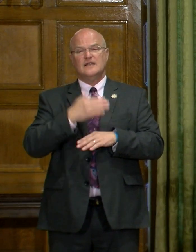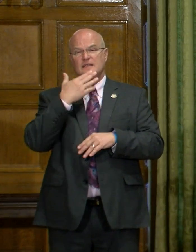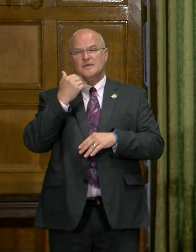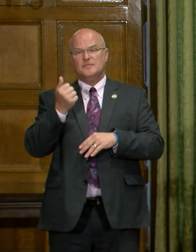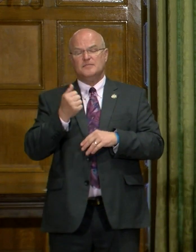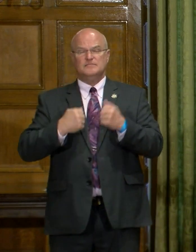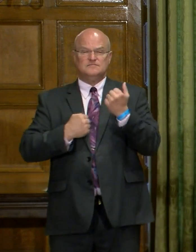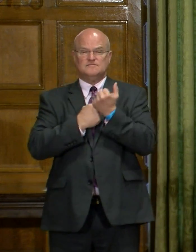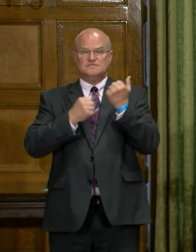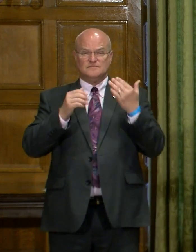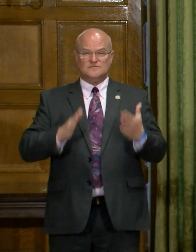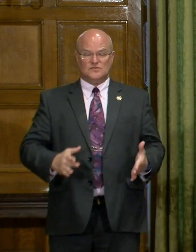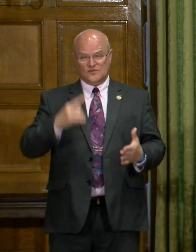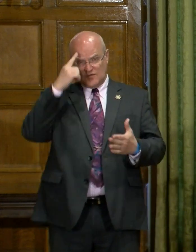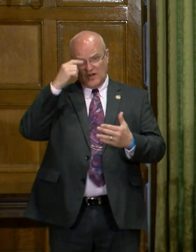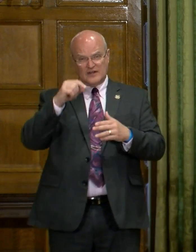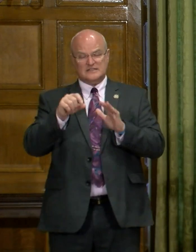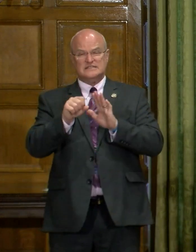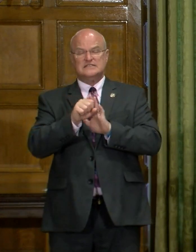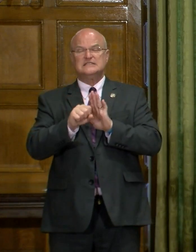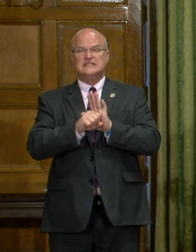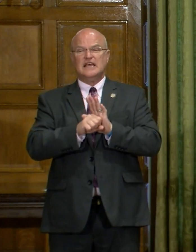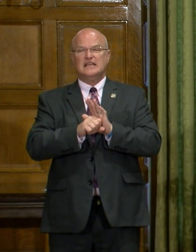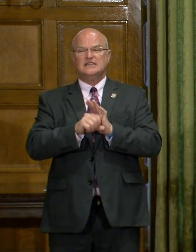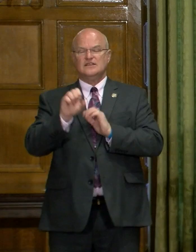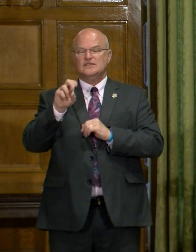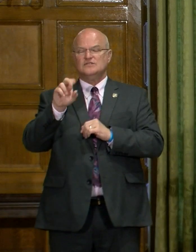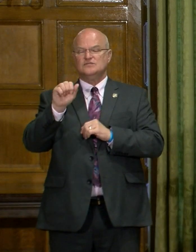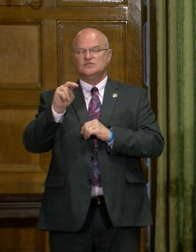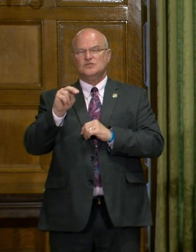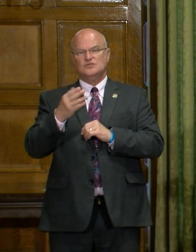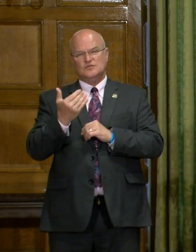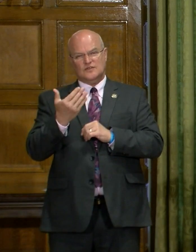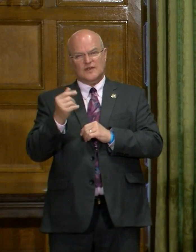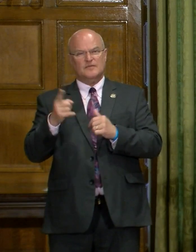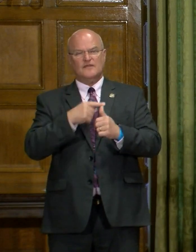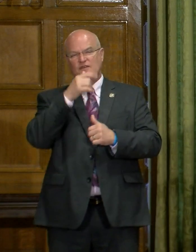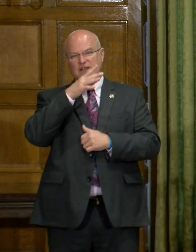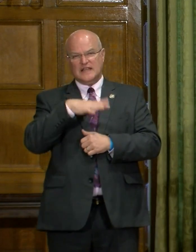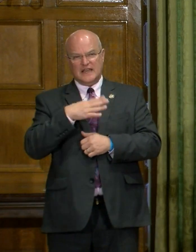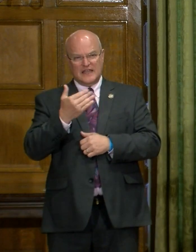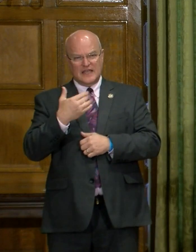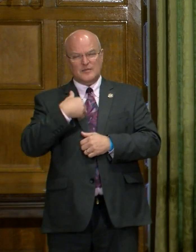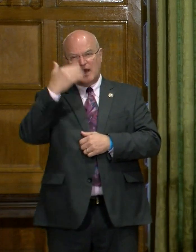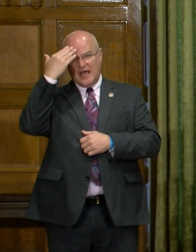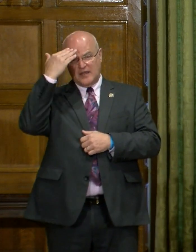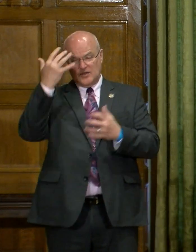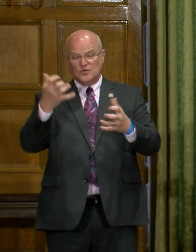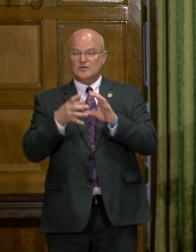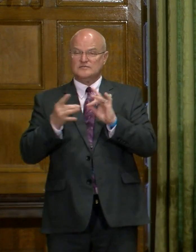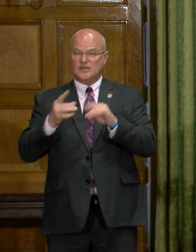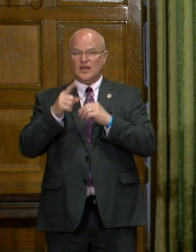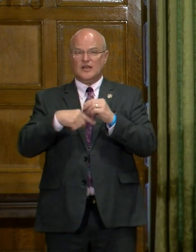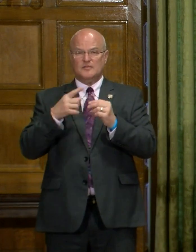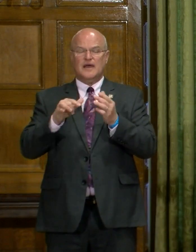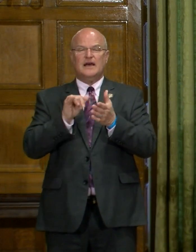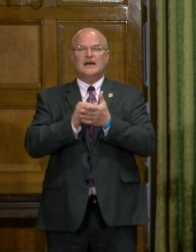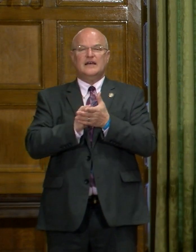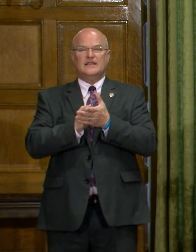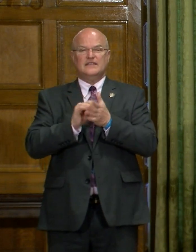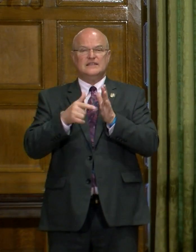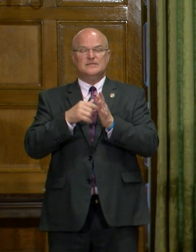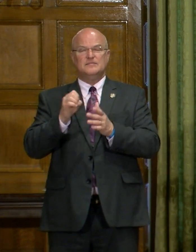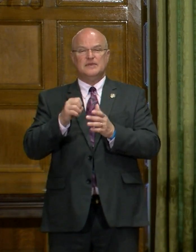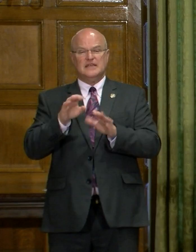effective advocate for our children in our state than the First Lady. So Susan, if you would come, and I know you want to say something about